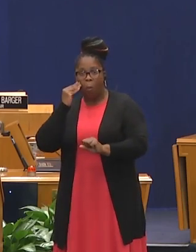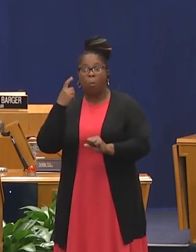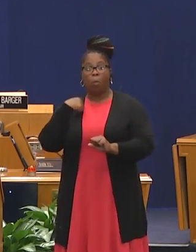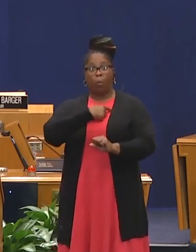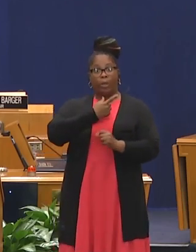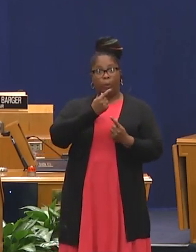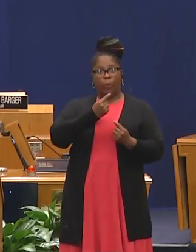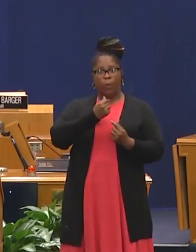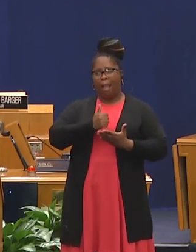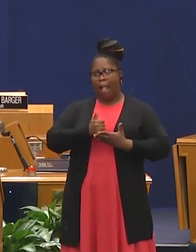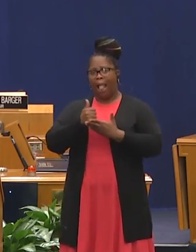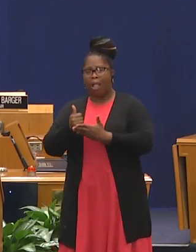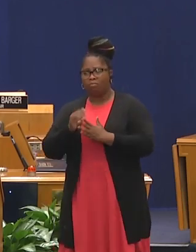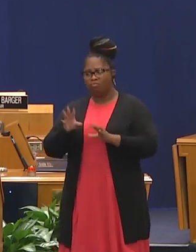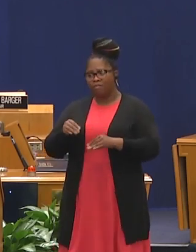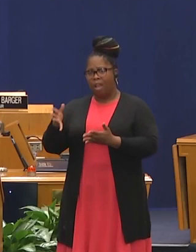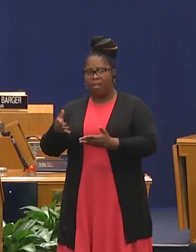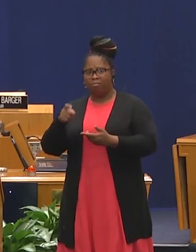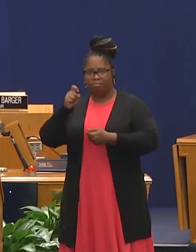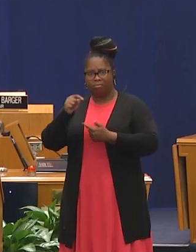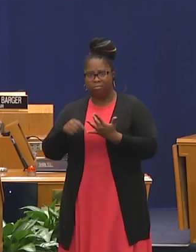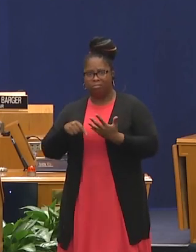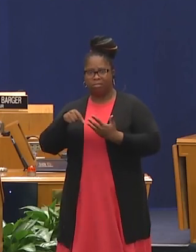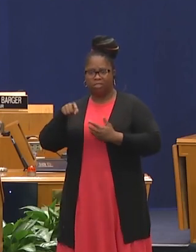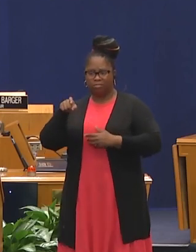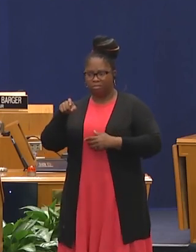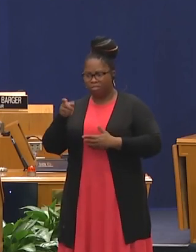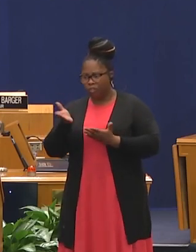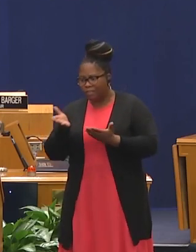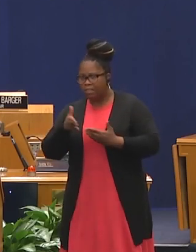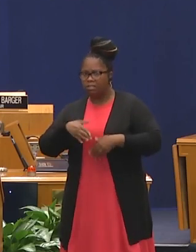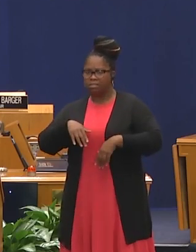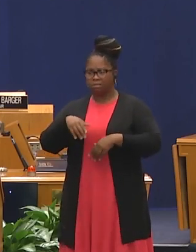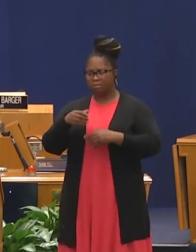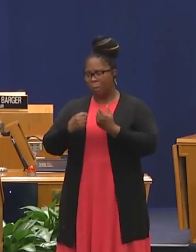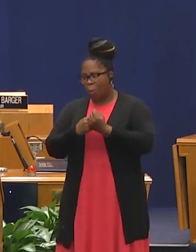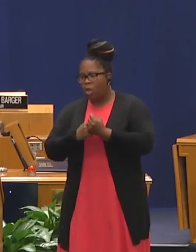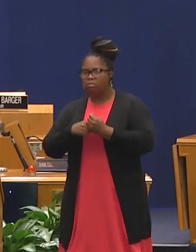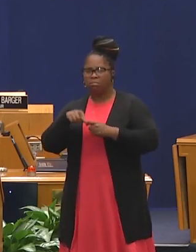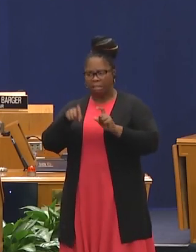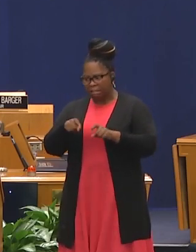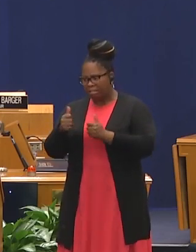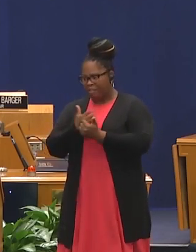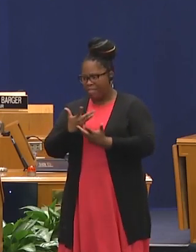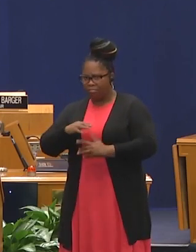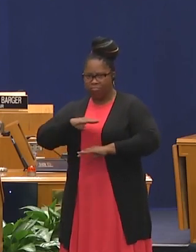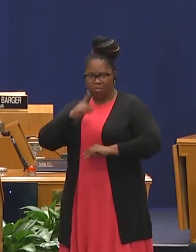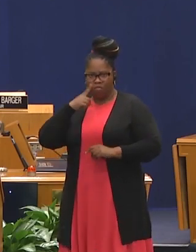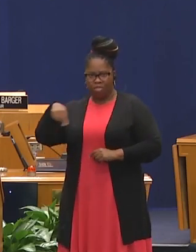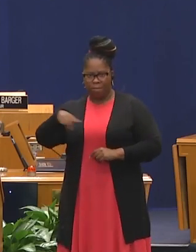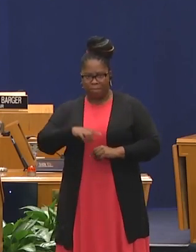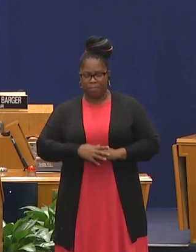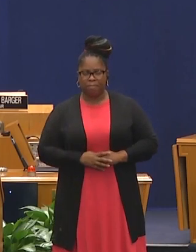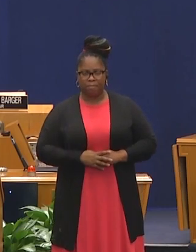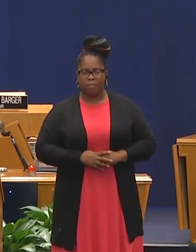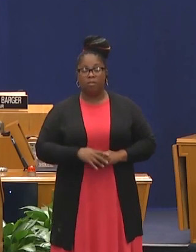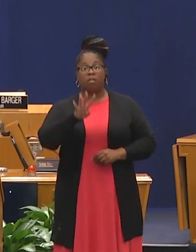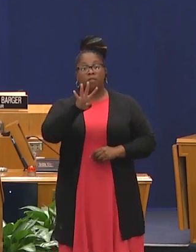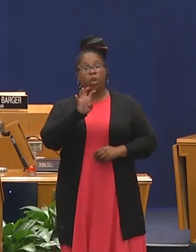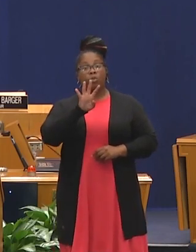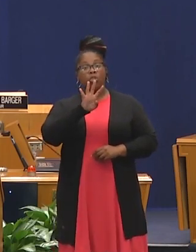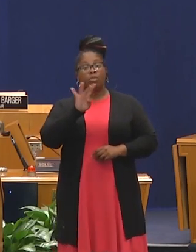sure they have all of their essential services and supports delivered to their homes. For the 425 deaths